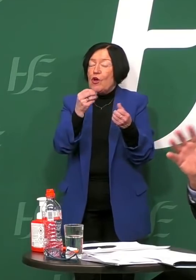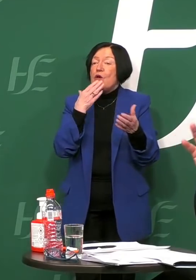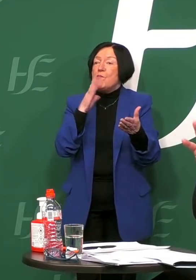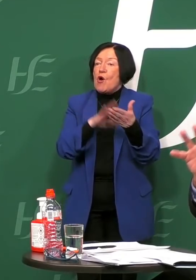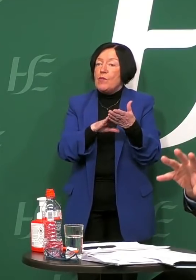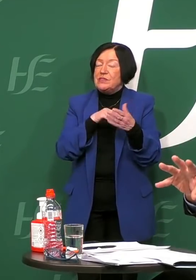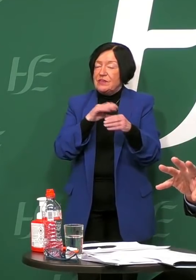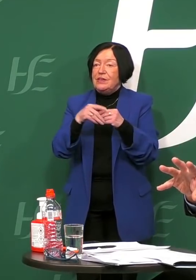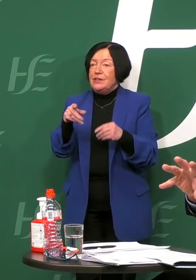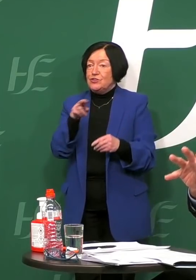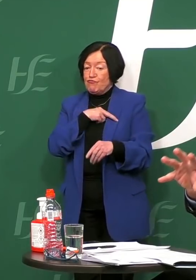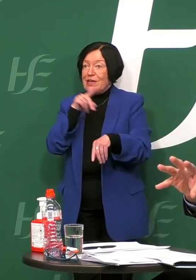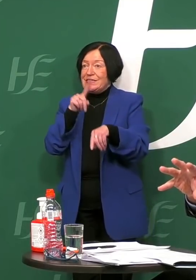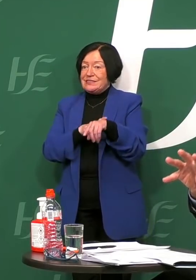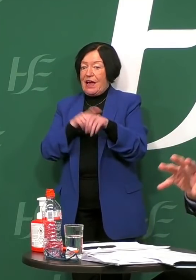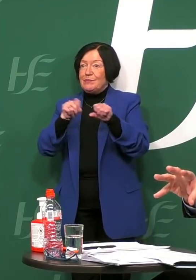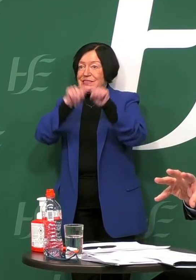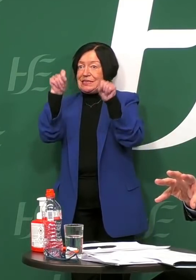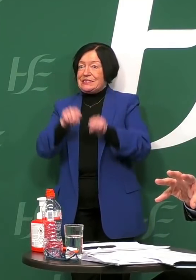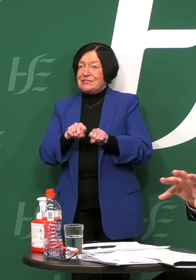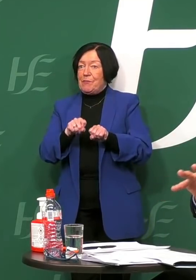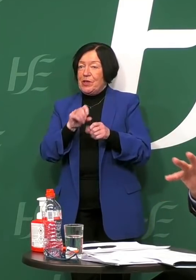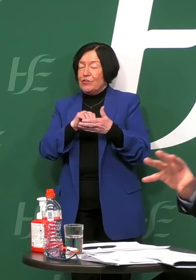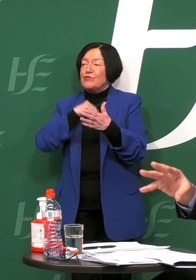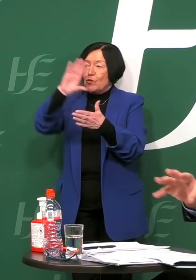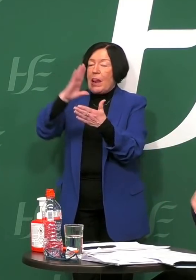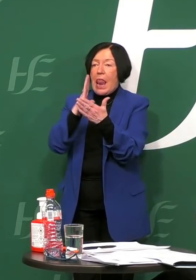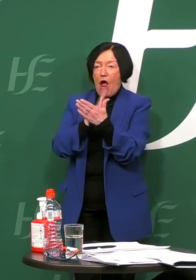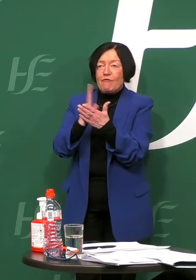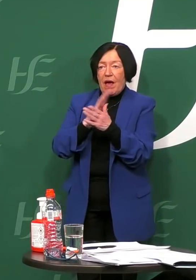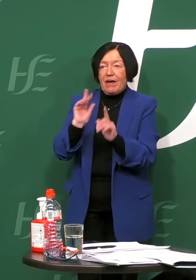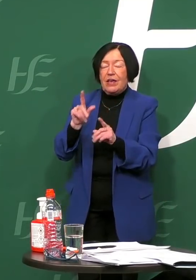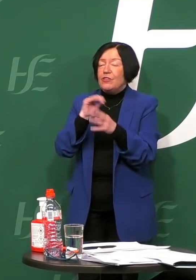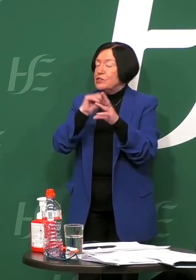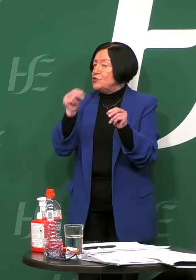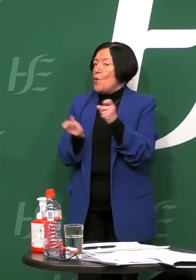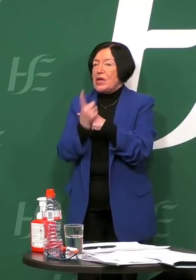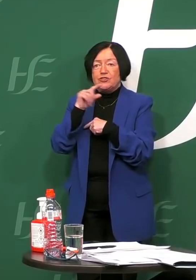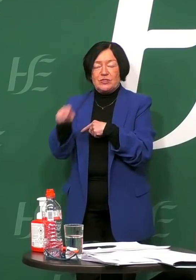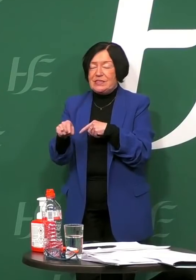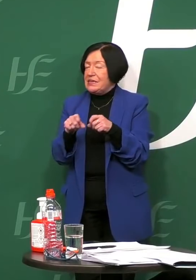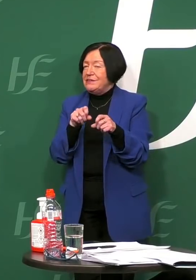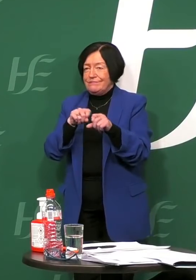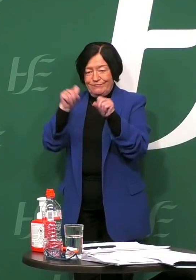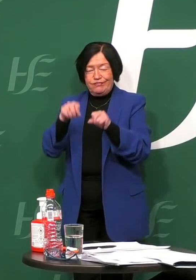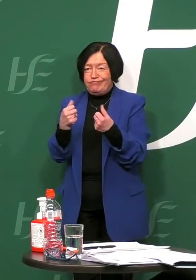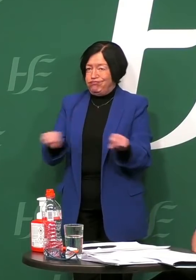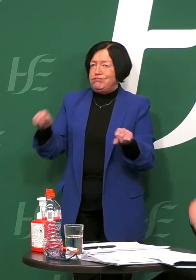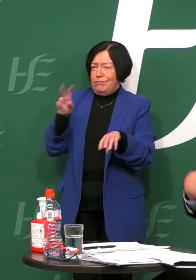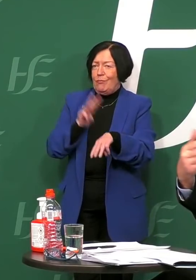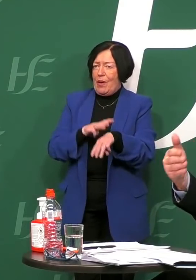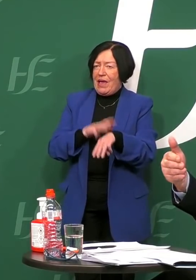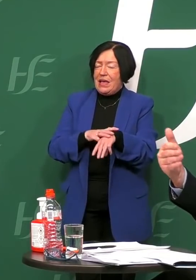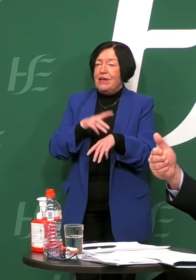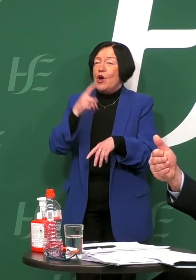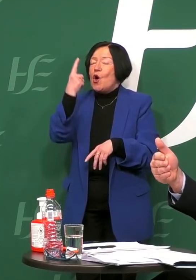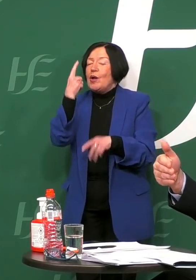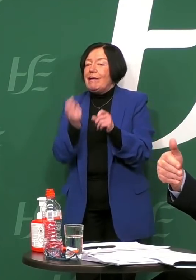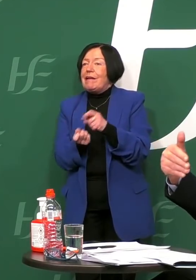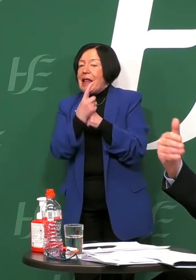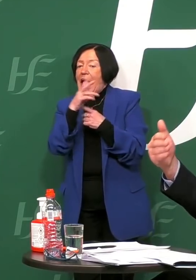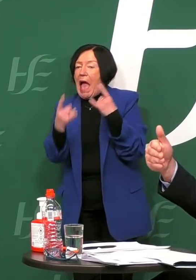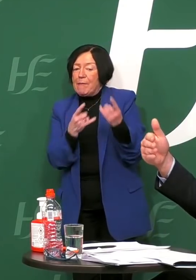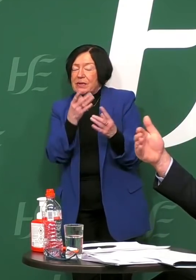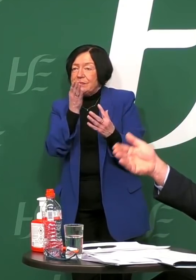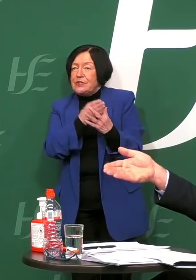further appointments. So it's a real-time system that's in place, just to clarify that. There is no issues in that system. It's functioning well. The only thing that can happen from time to